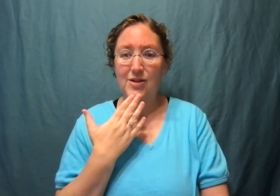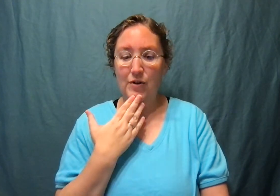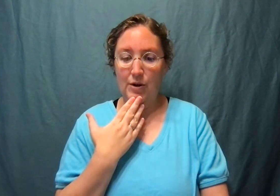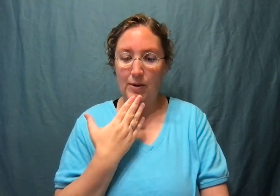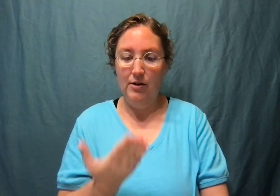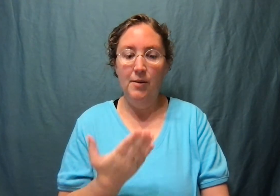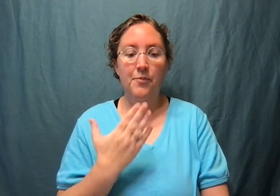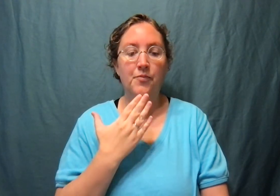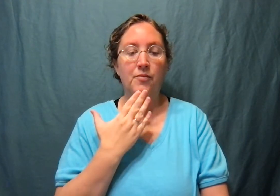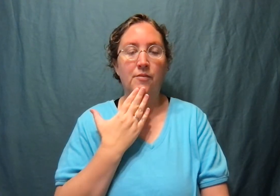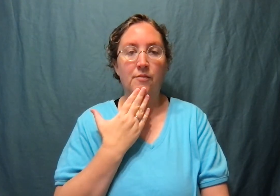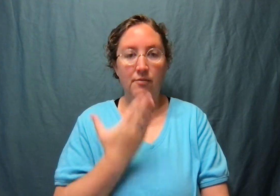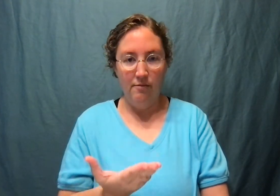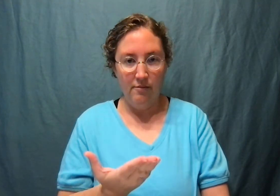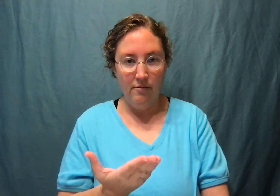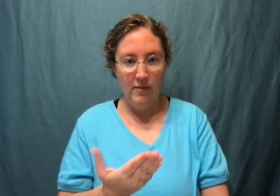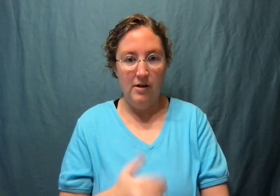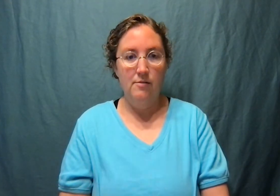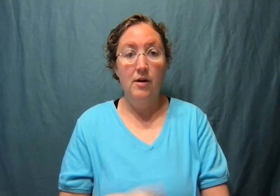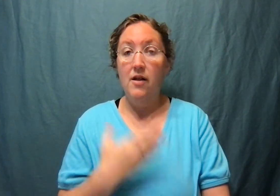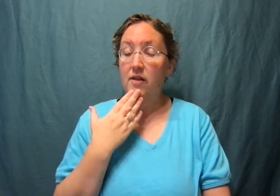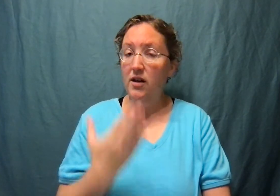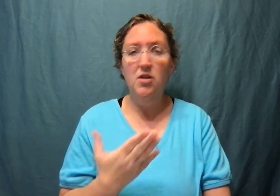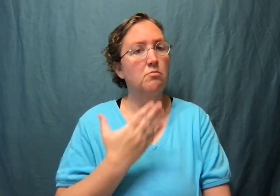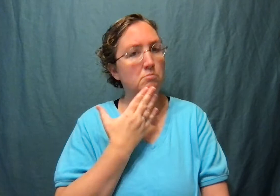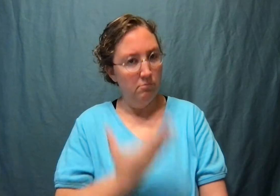you're welcome. Thank you.